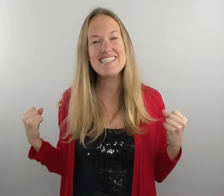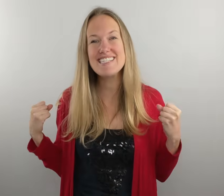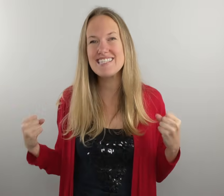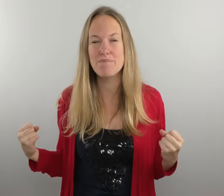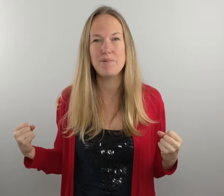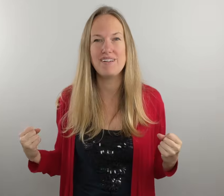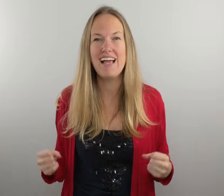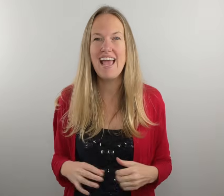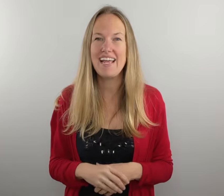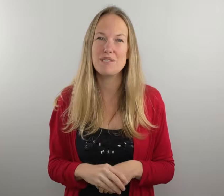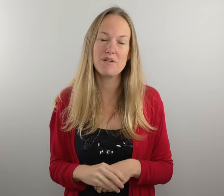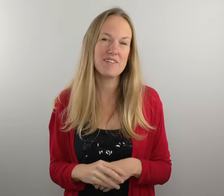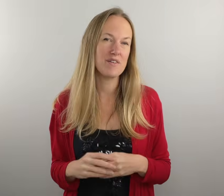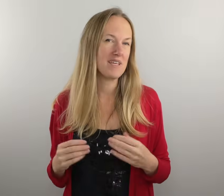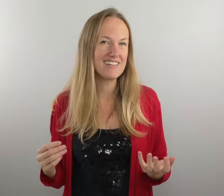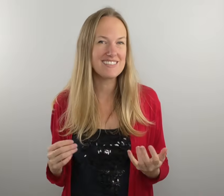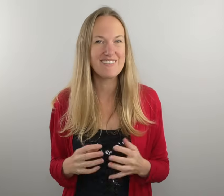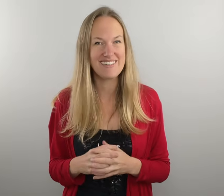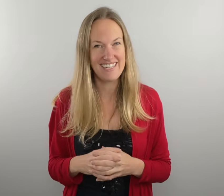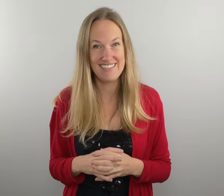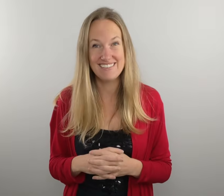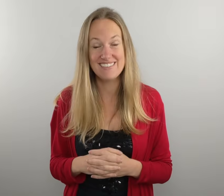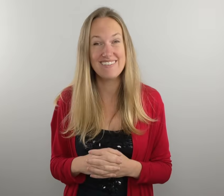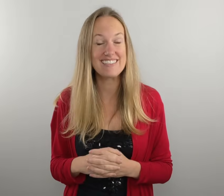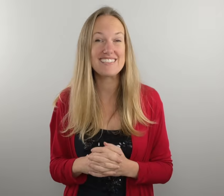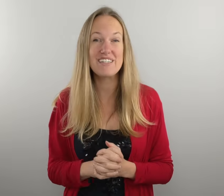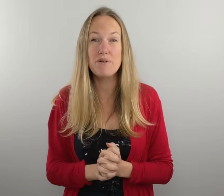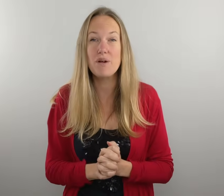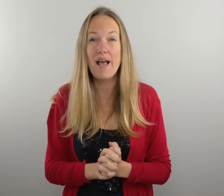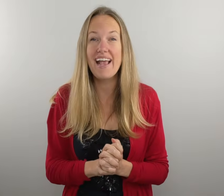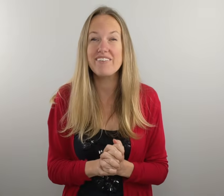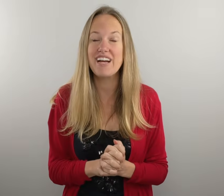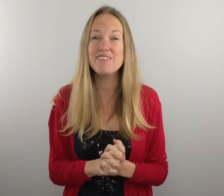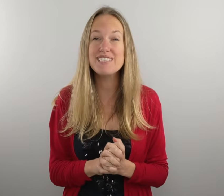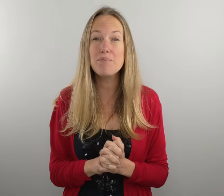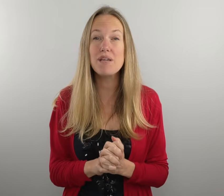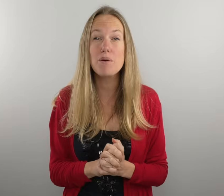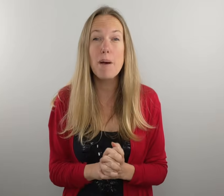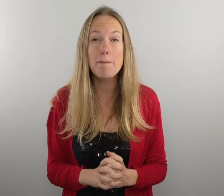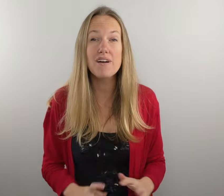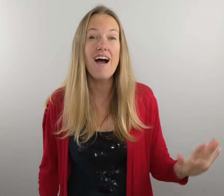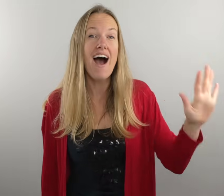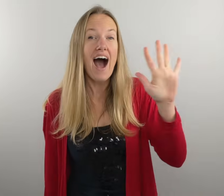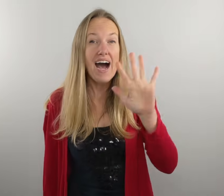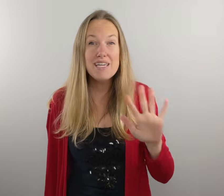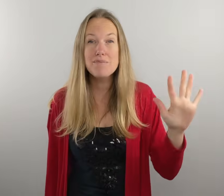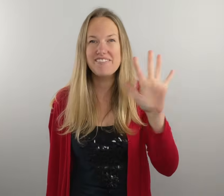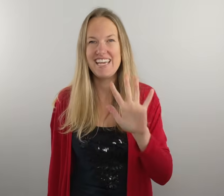and simple, and it's perfect for beginners or kids. So get started right away. After housekeeping, remember, I am